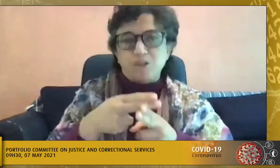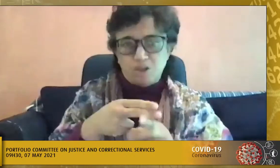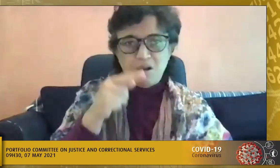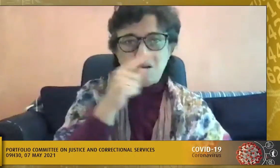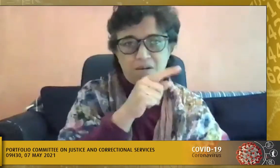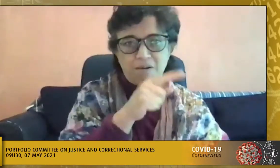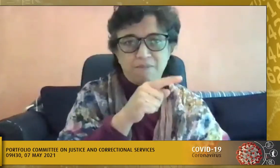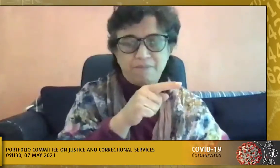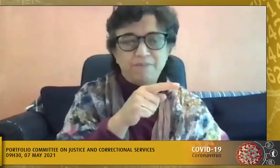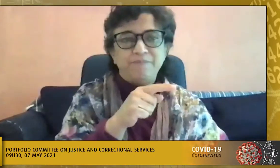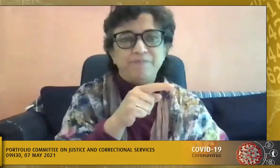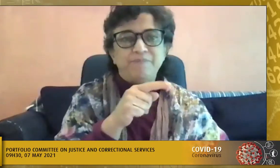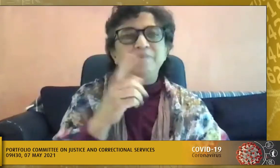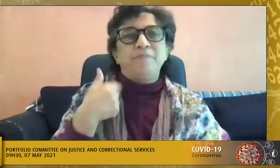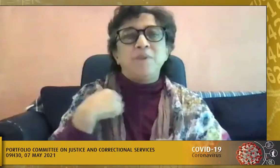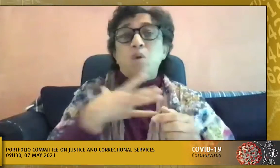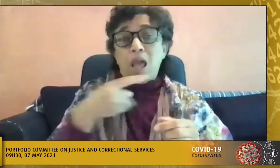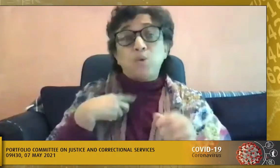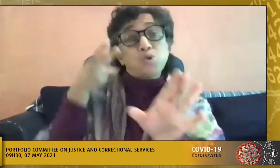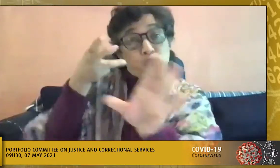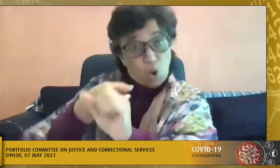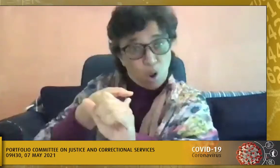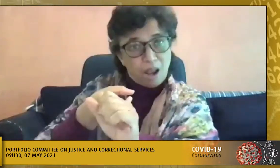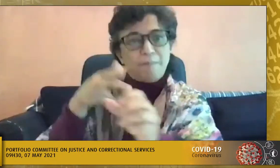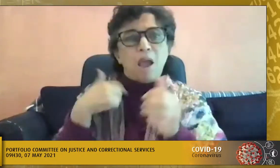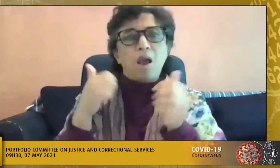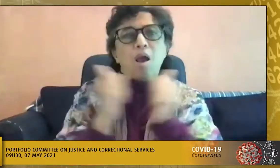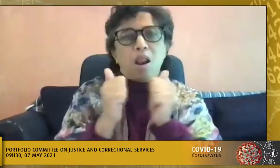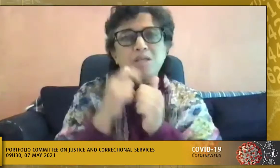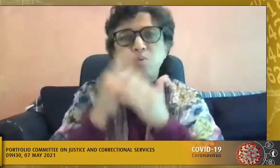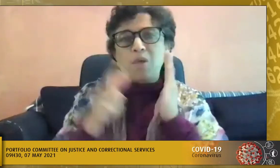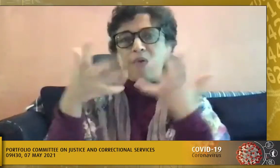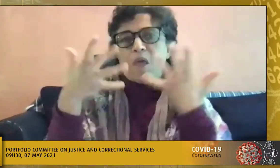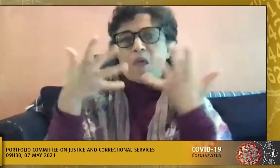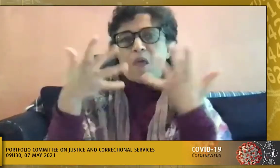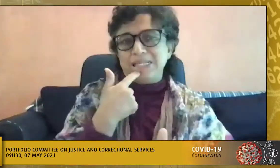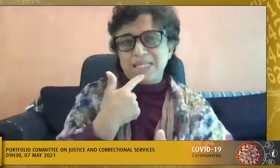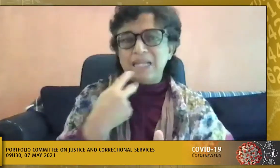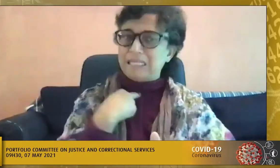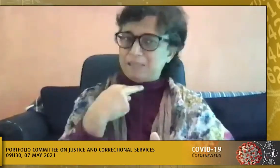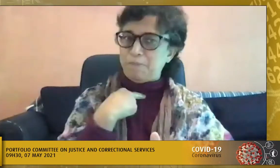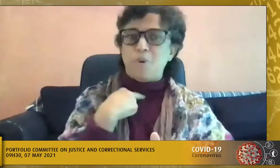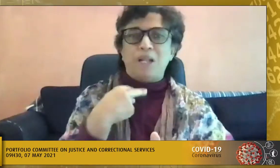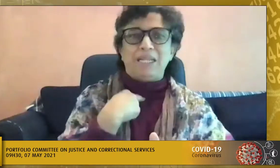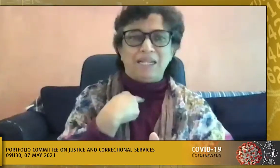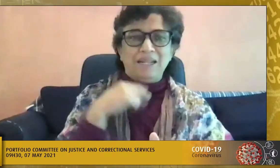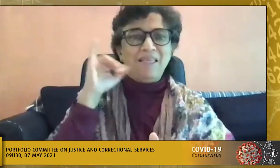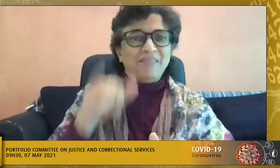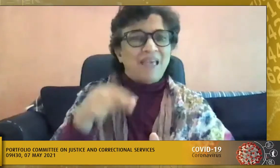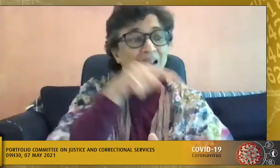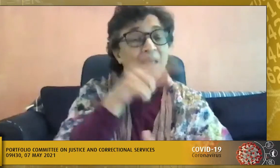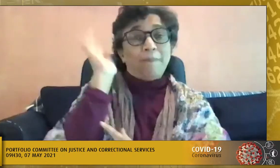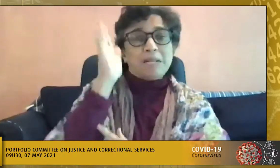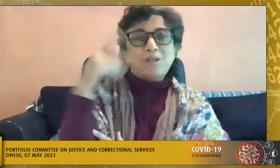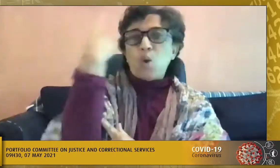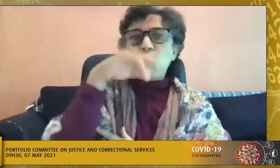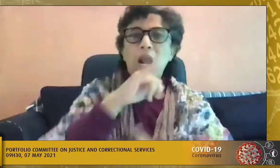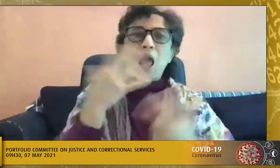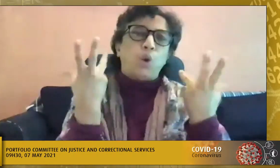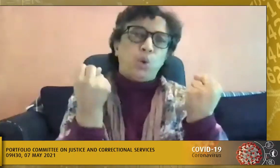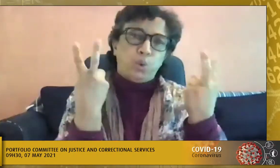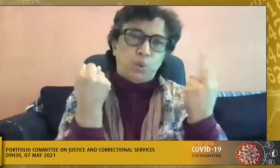many of my colleagues have already alluded to these risks and I would like to join them um in